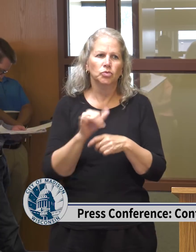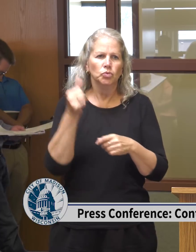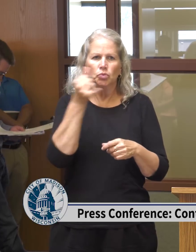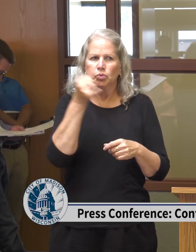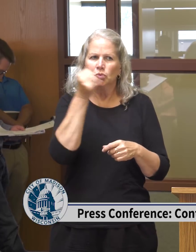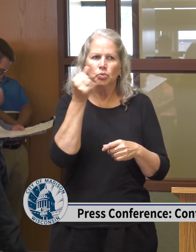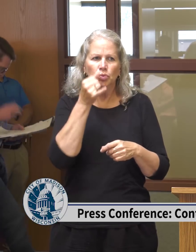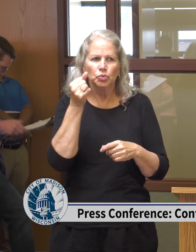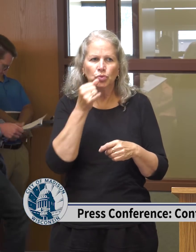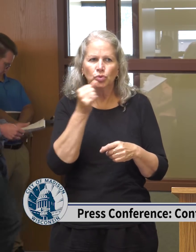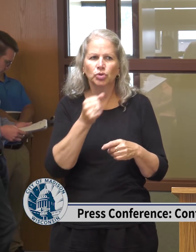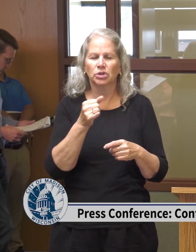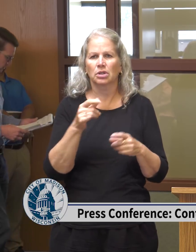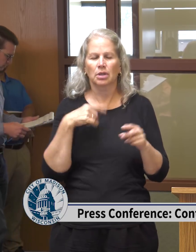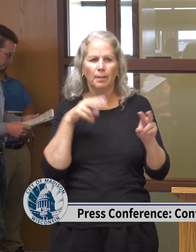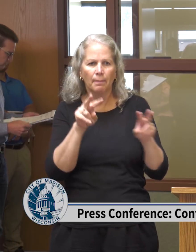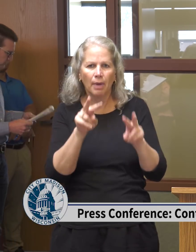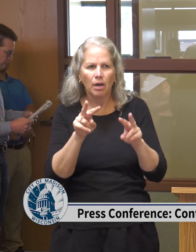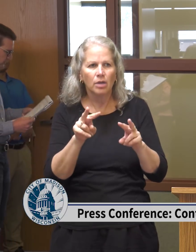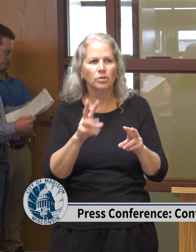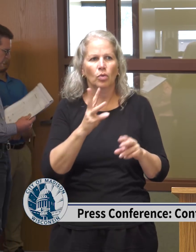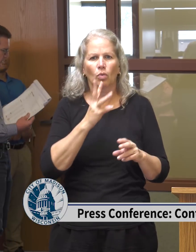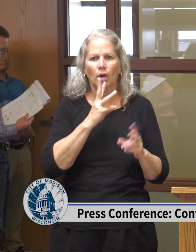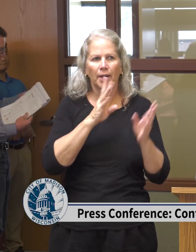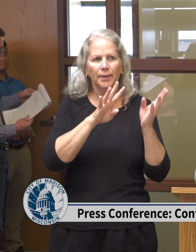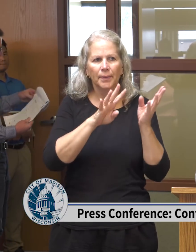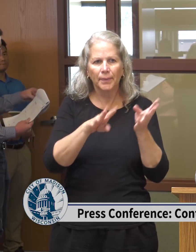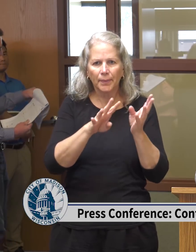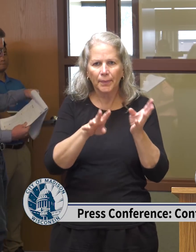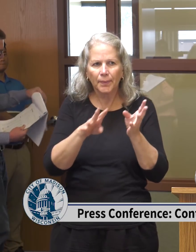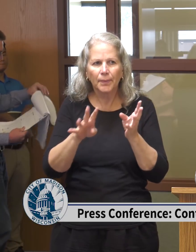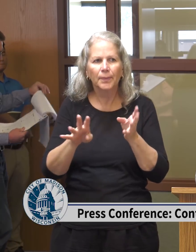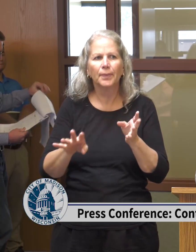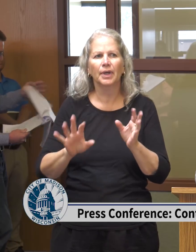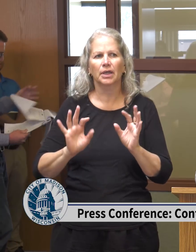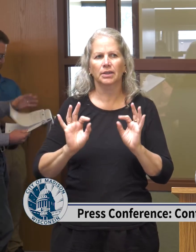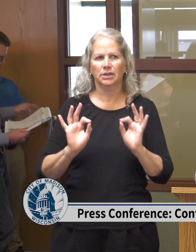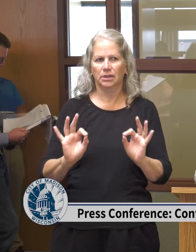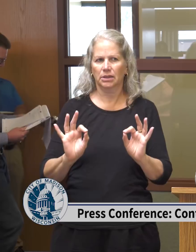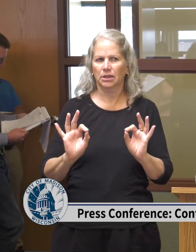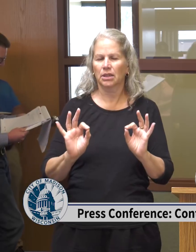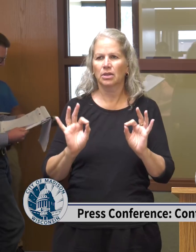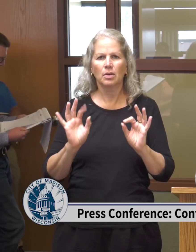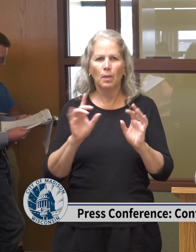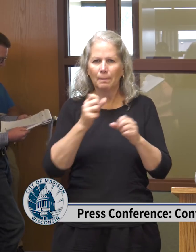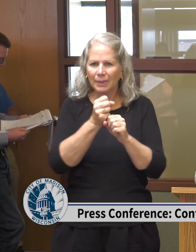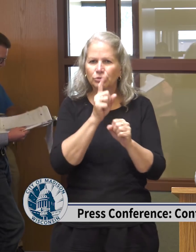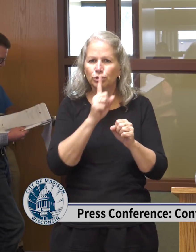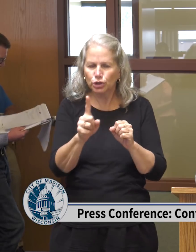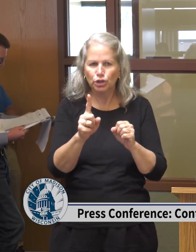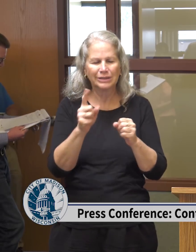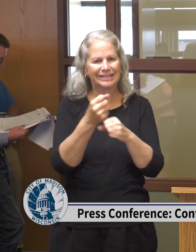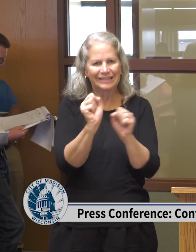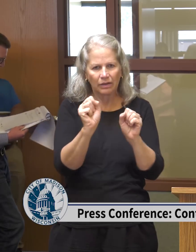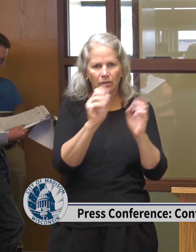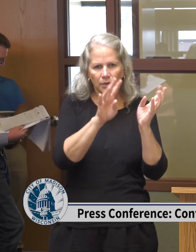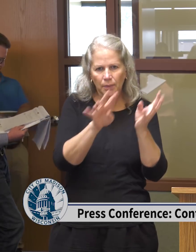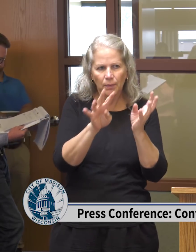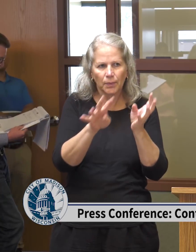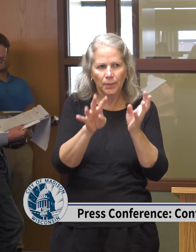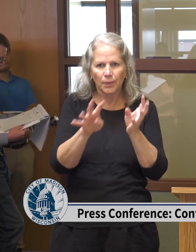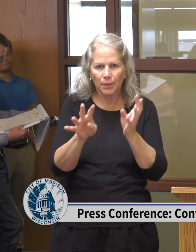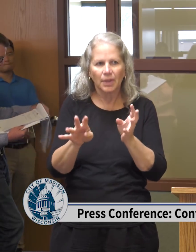reliable basis from Lake Mendota into Lake Monona, and then the weed harvesting at the south end of Lake